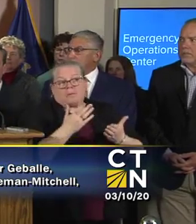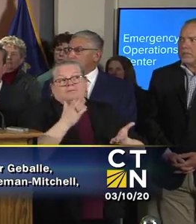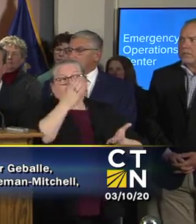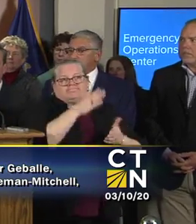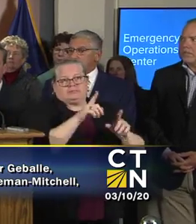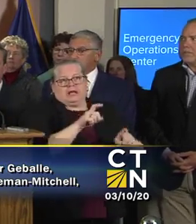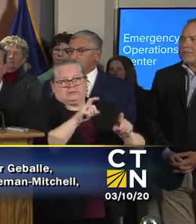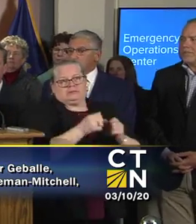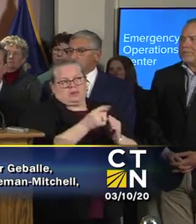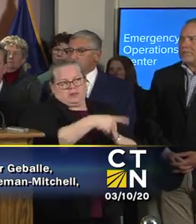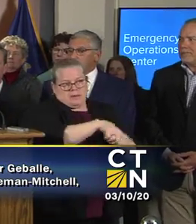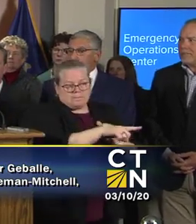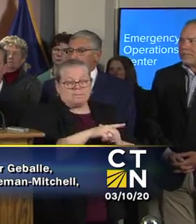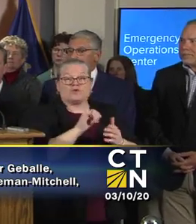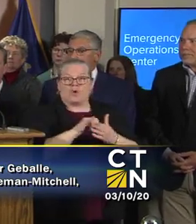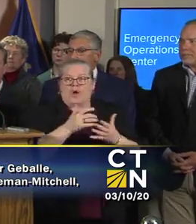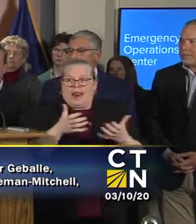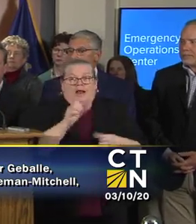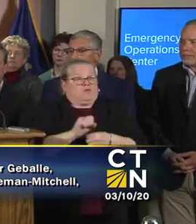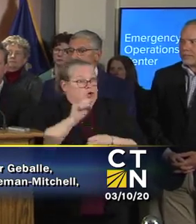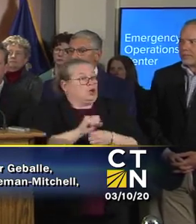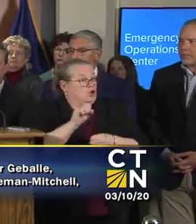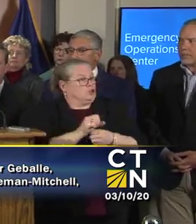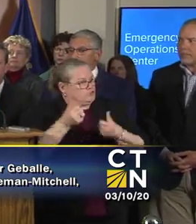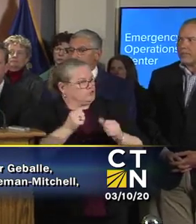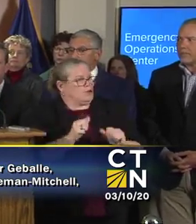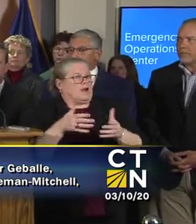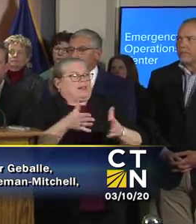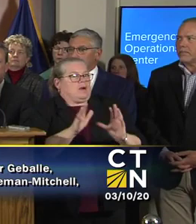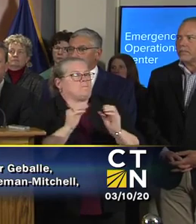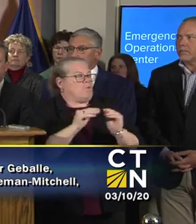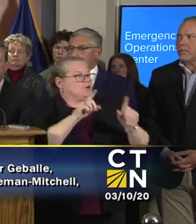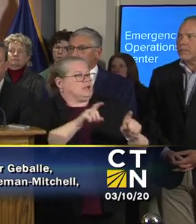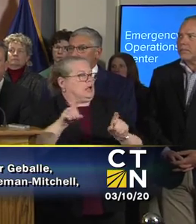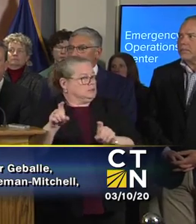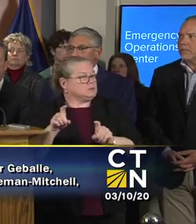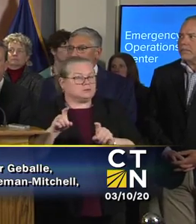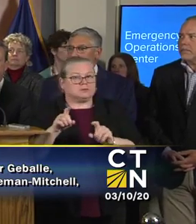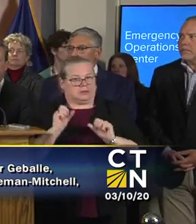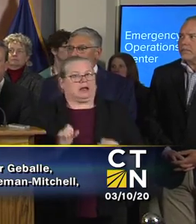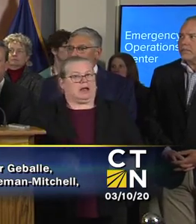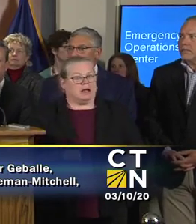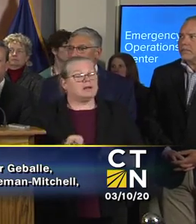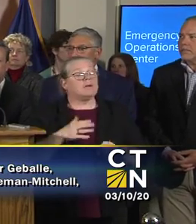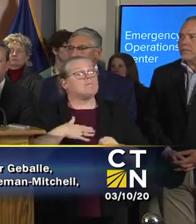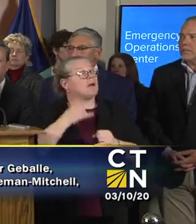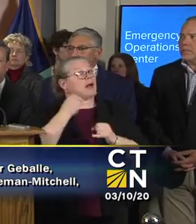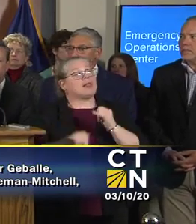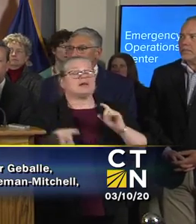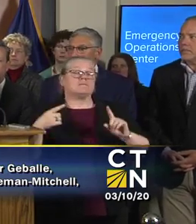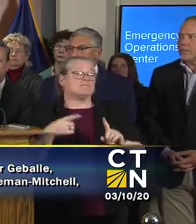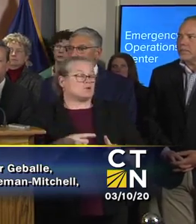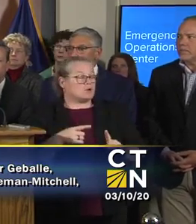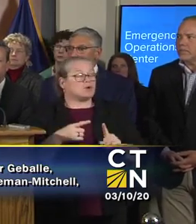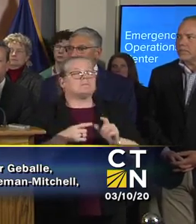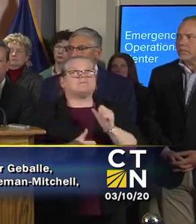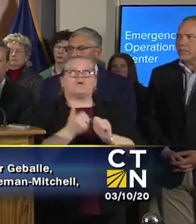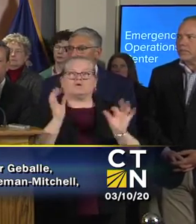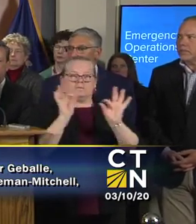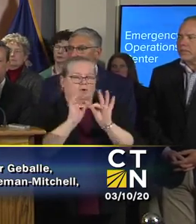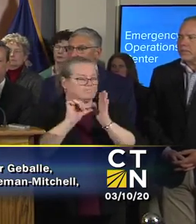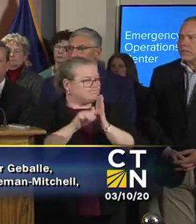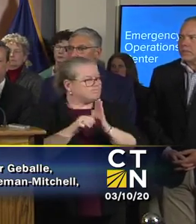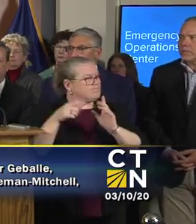that's a lot of work that's going on to ramp up our testing volumes. But I think the last point I'll make, and perhaps the most important